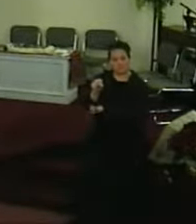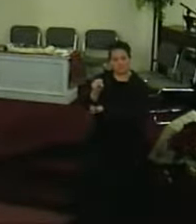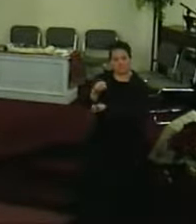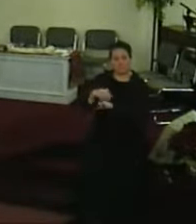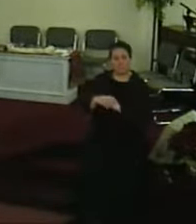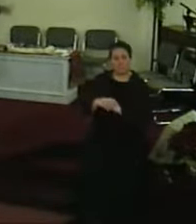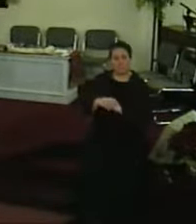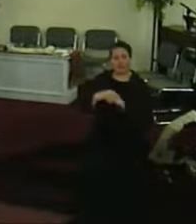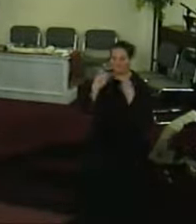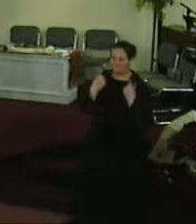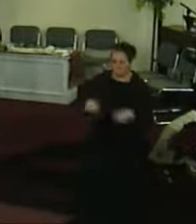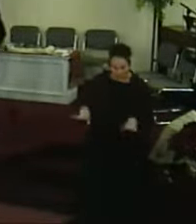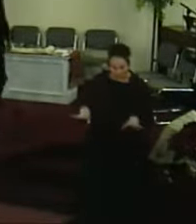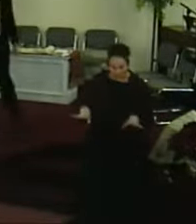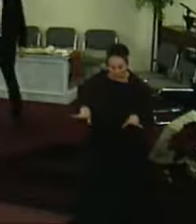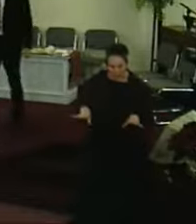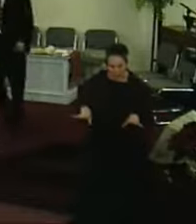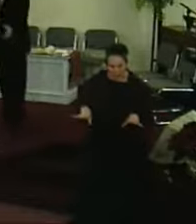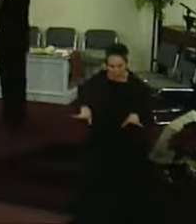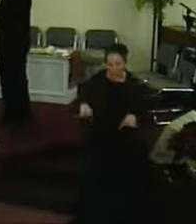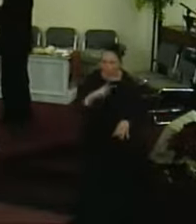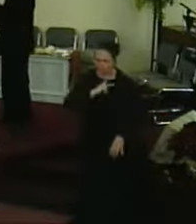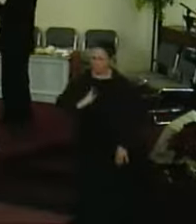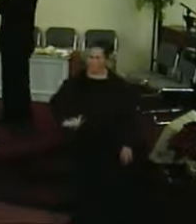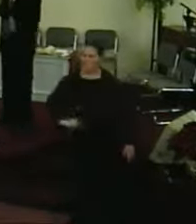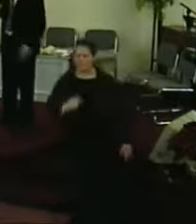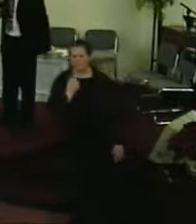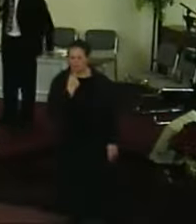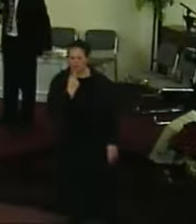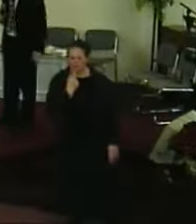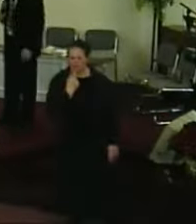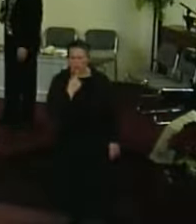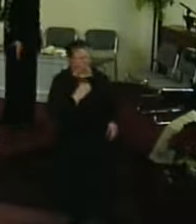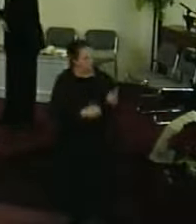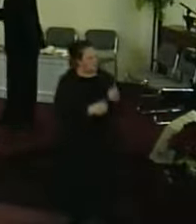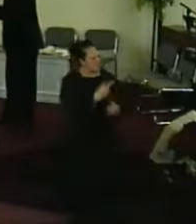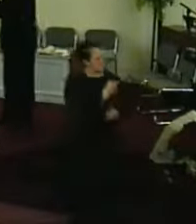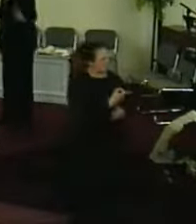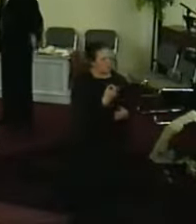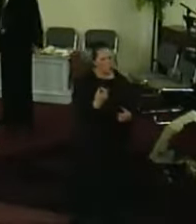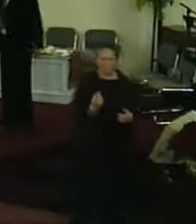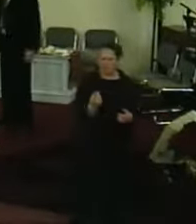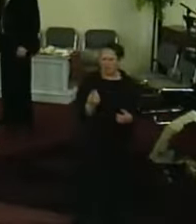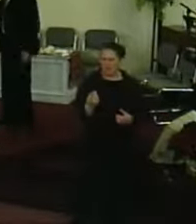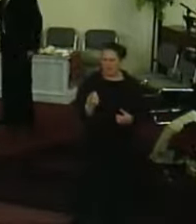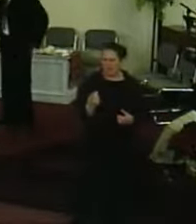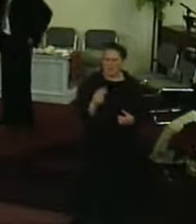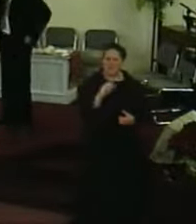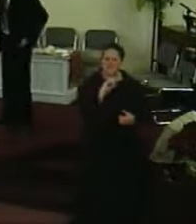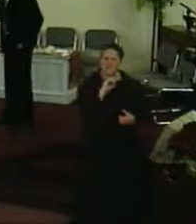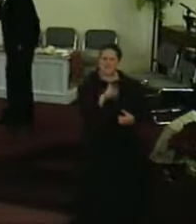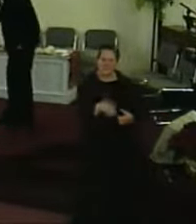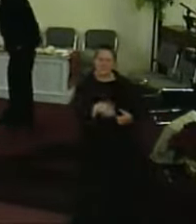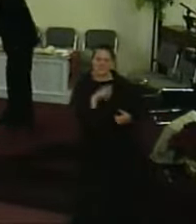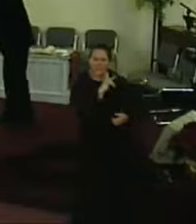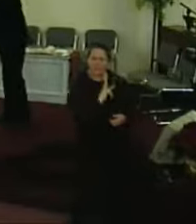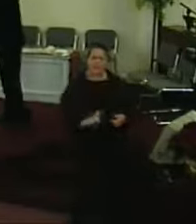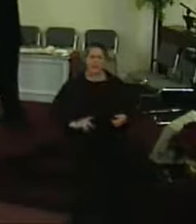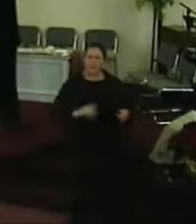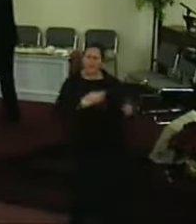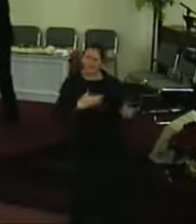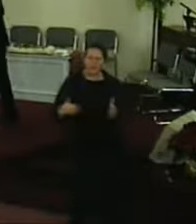Finally, the king got all of his honchos together and says, which one of you is a traitor? Which one of you is telling the king our